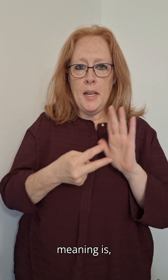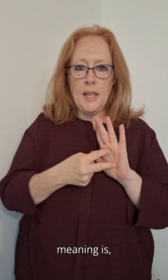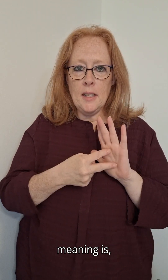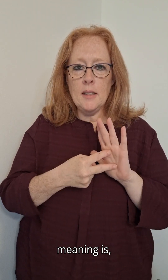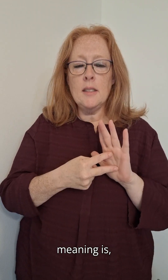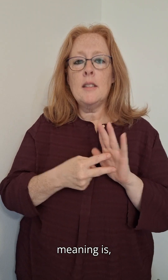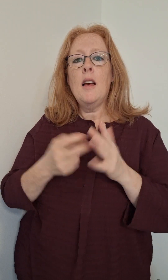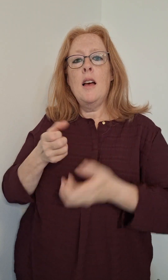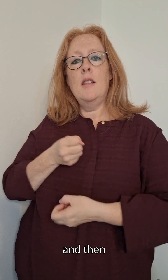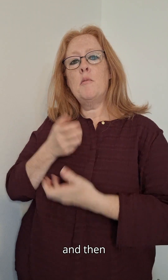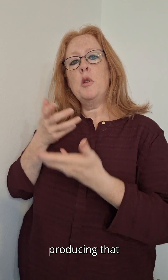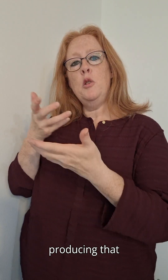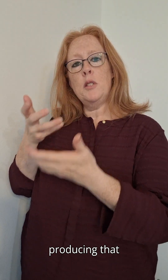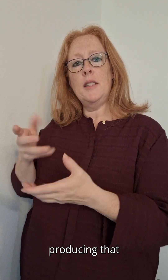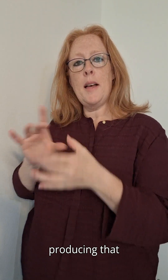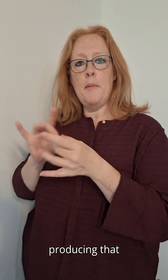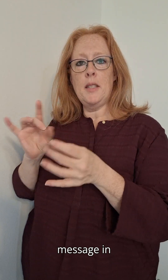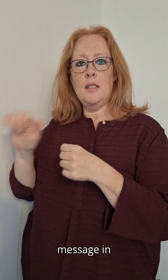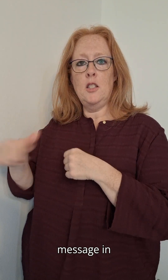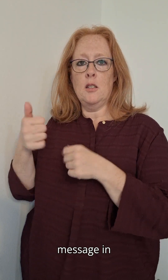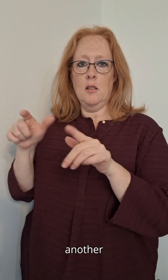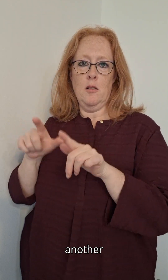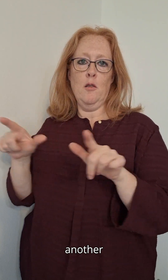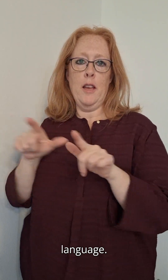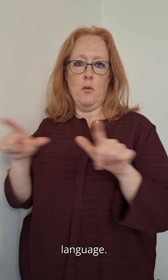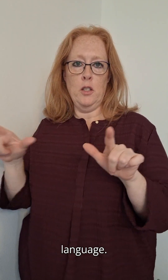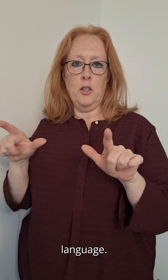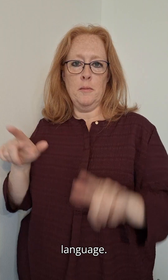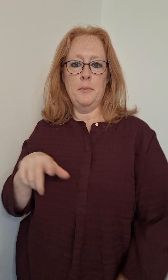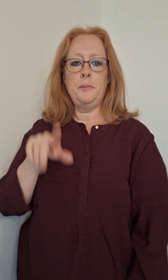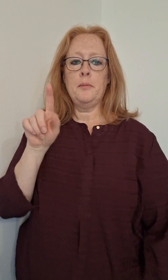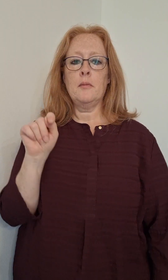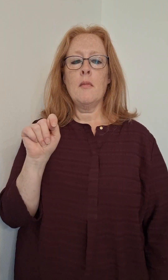meaning is, and then producing that message in another language.